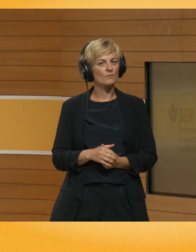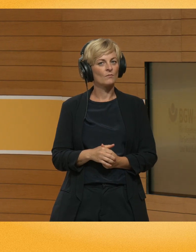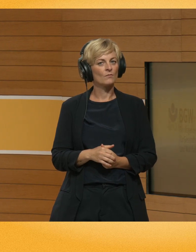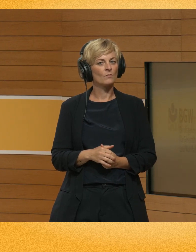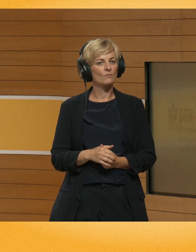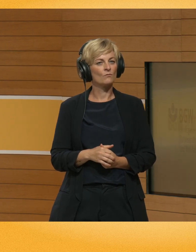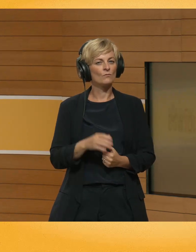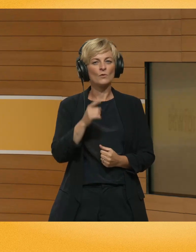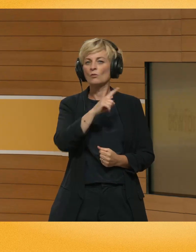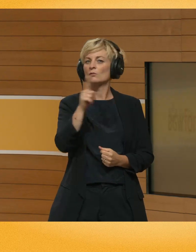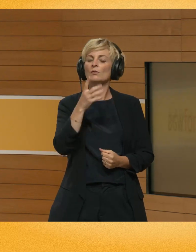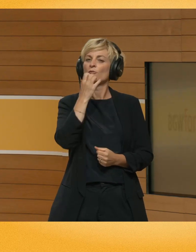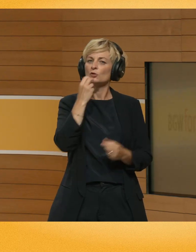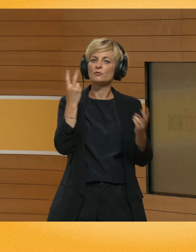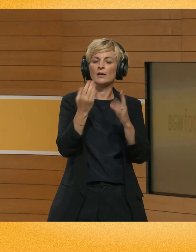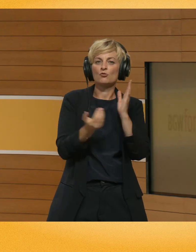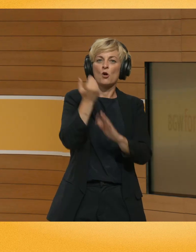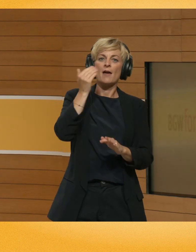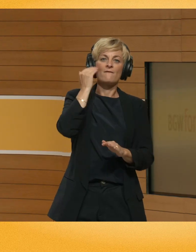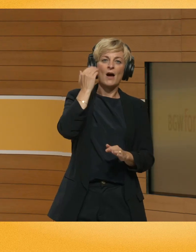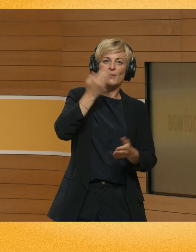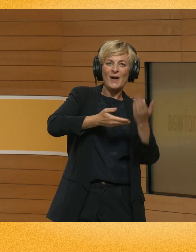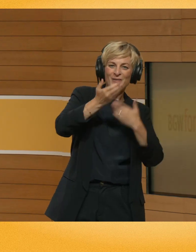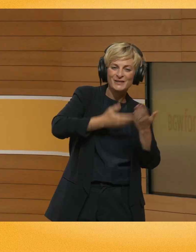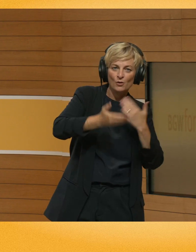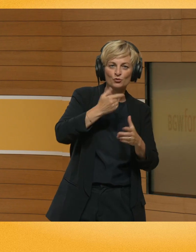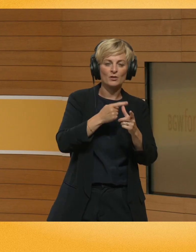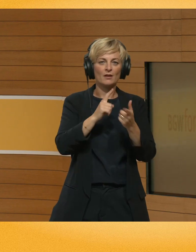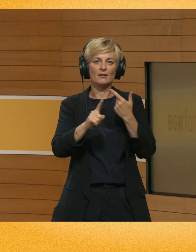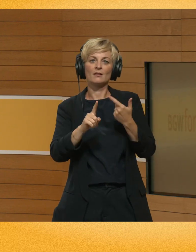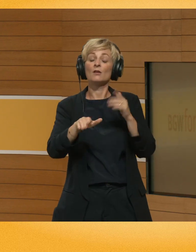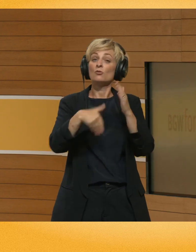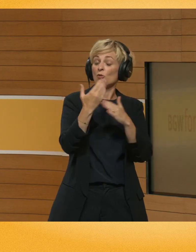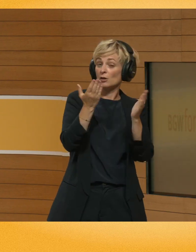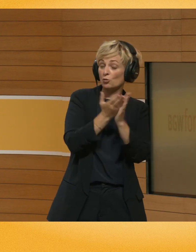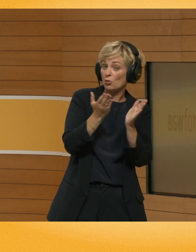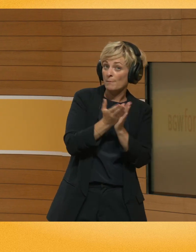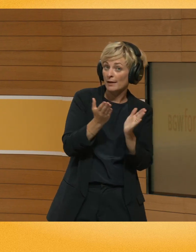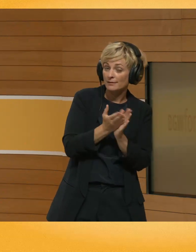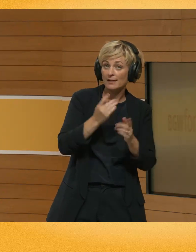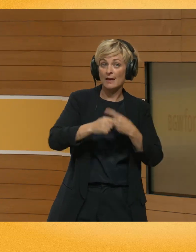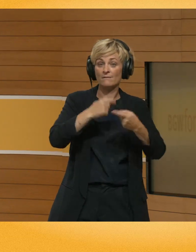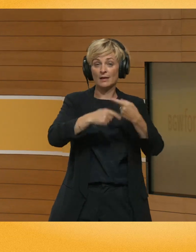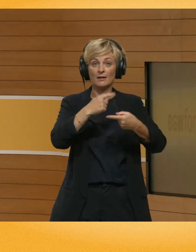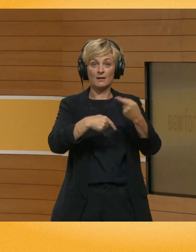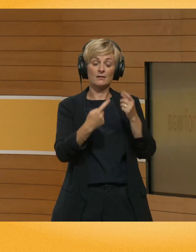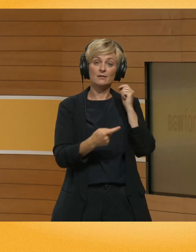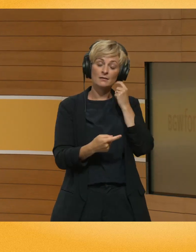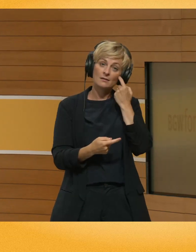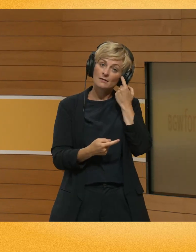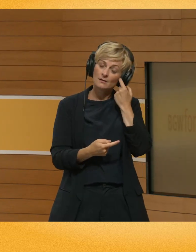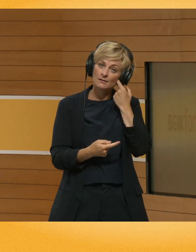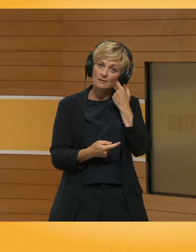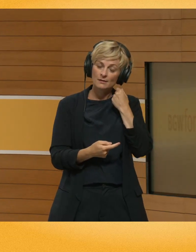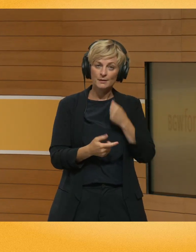new documents, new assessment, and this is the main points in the